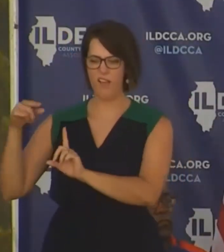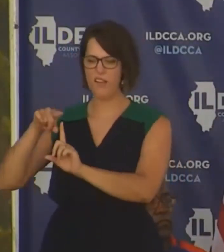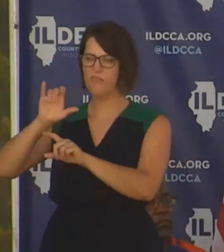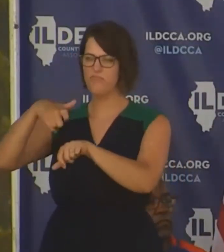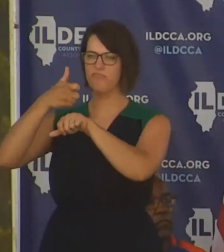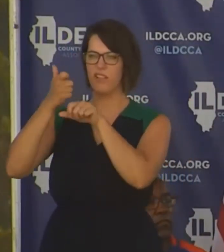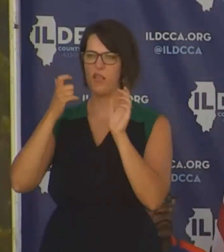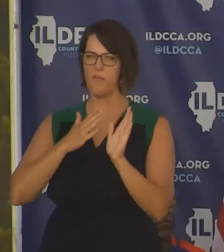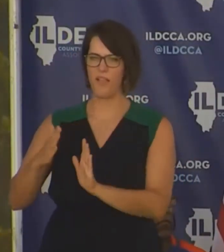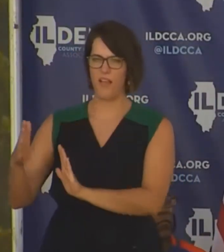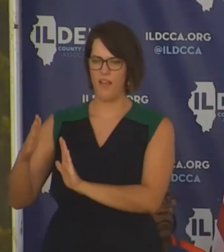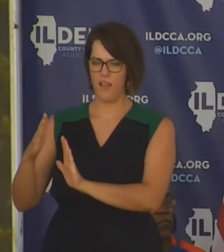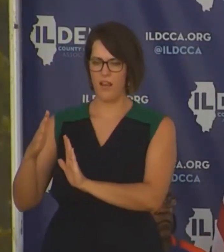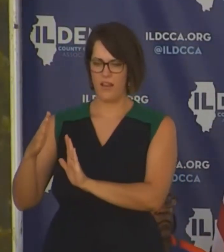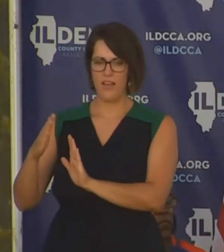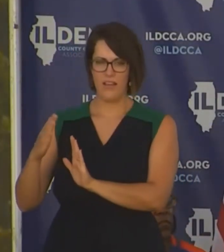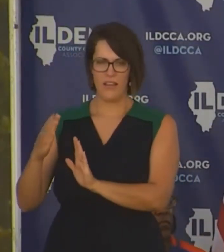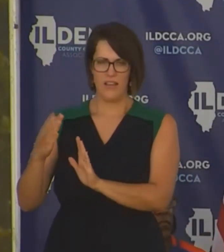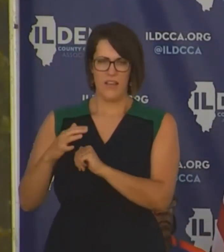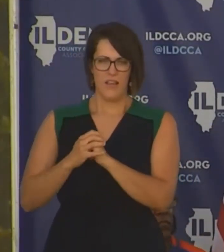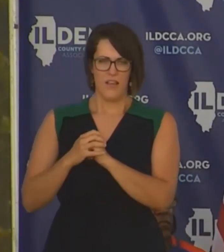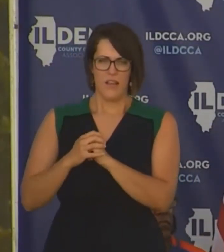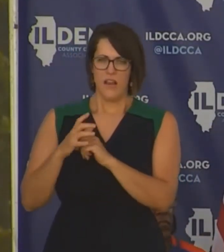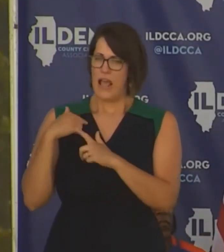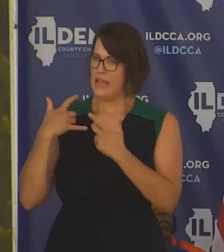together that we're actually operating under today.